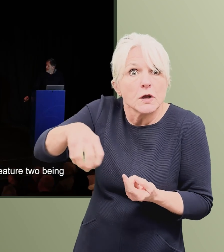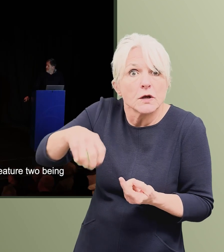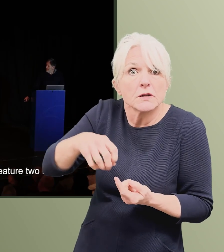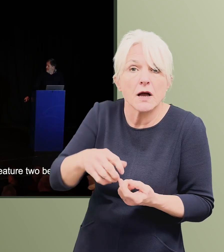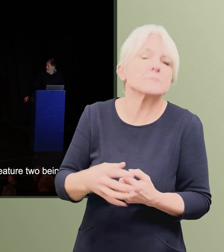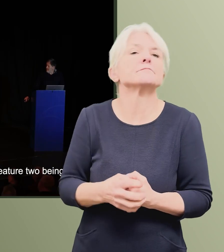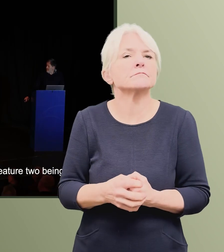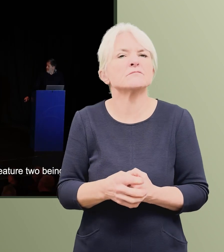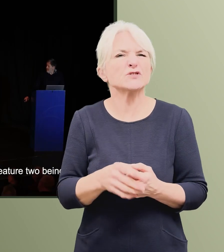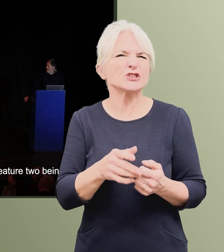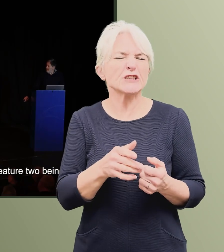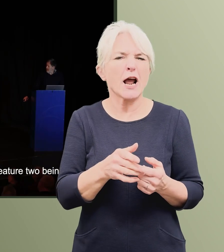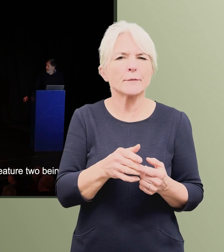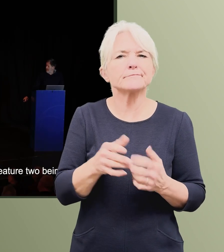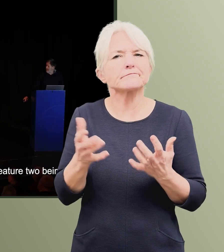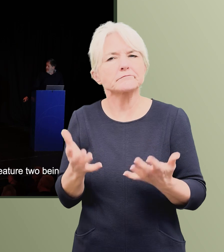This is the feature 2